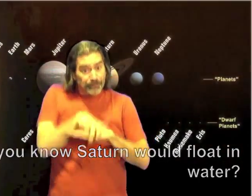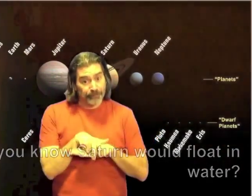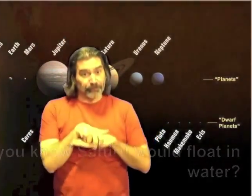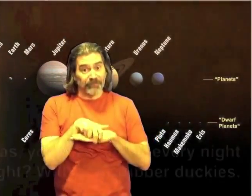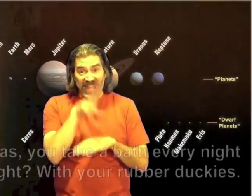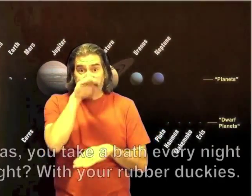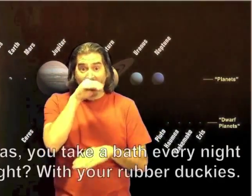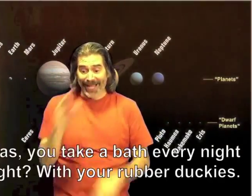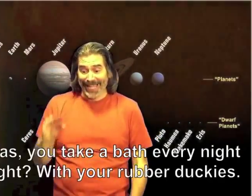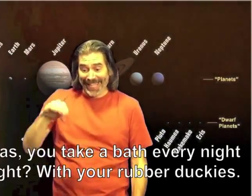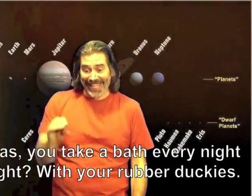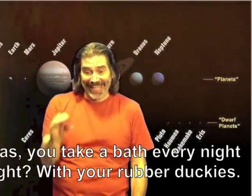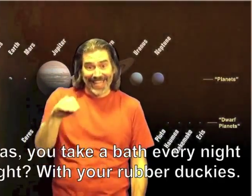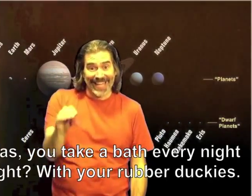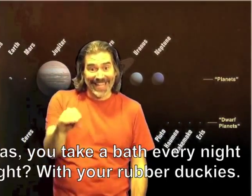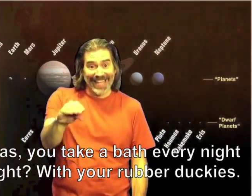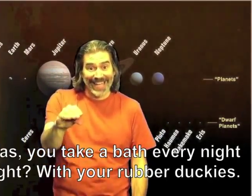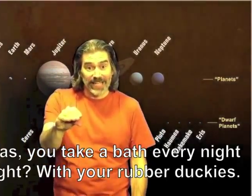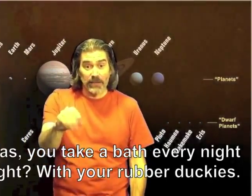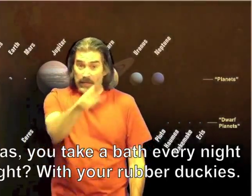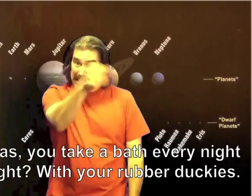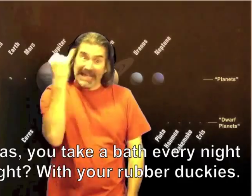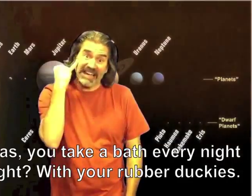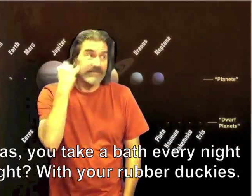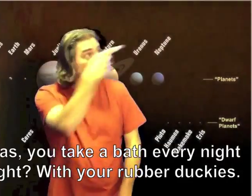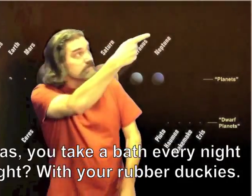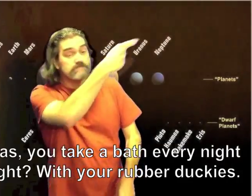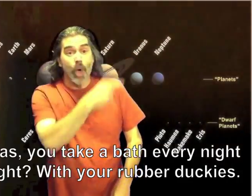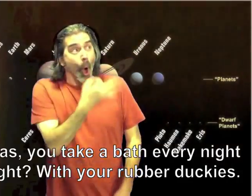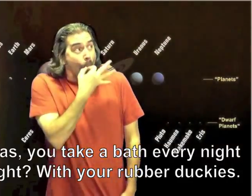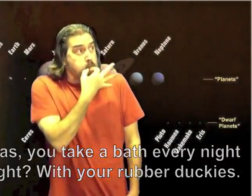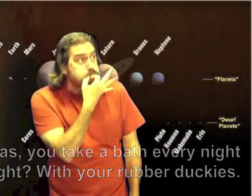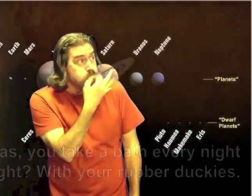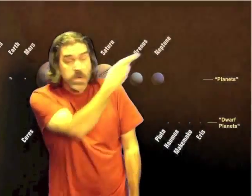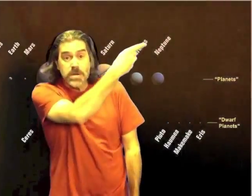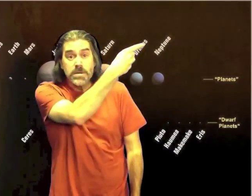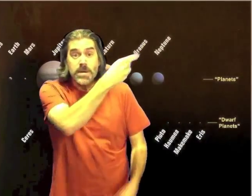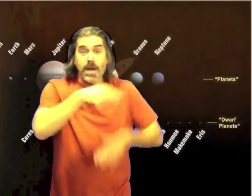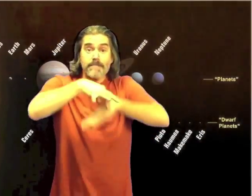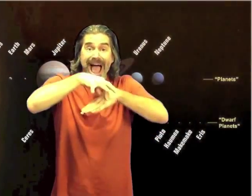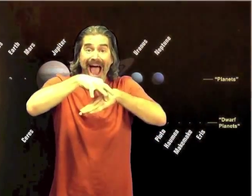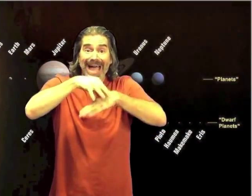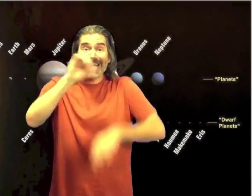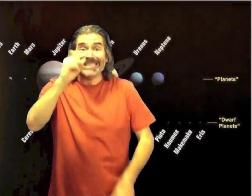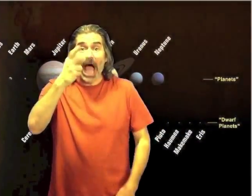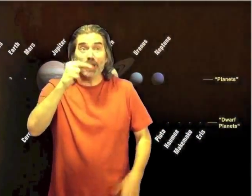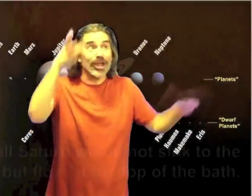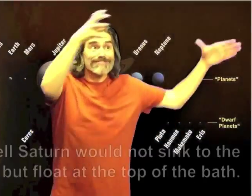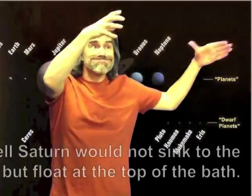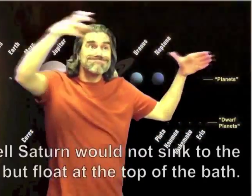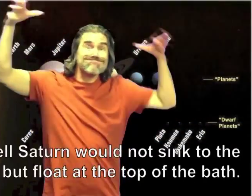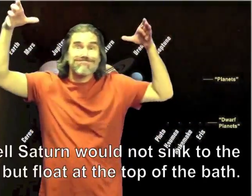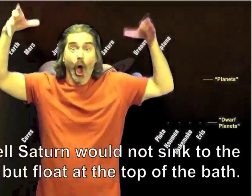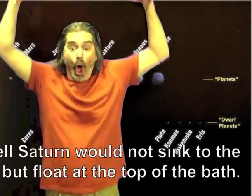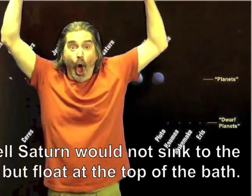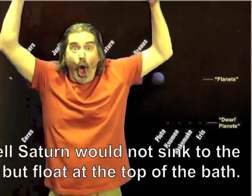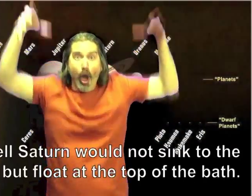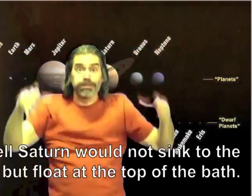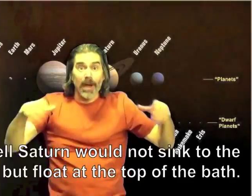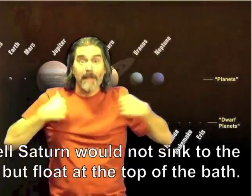could float in water? Douglas, you take a bath every night, right? With your rubber duckies? Well, if you took Saturn and put it in your bathtub, it